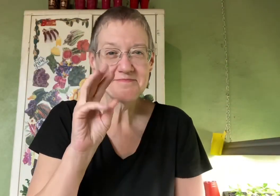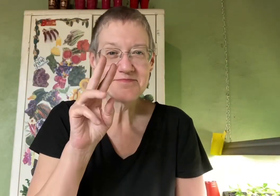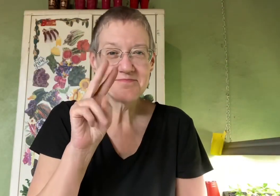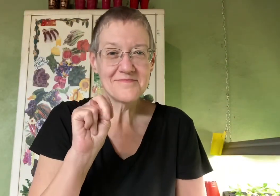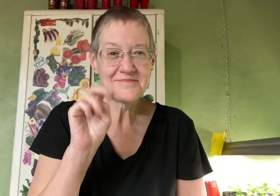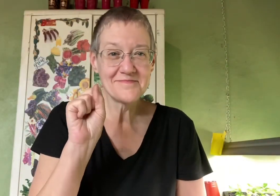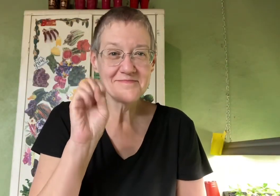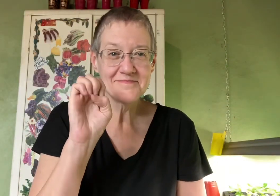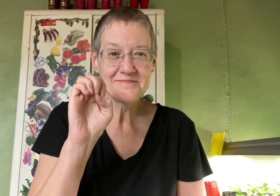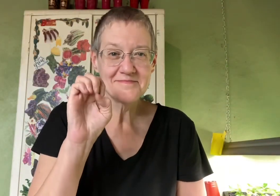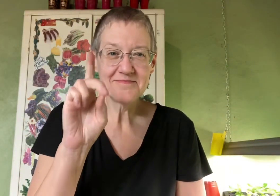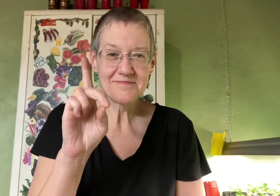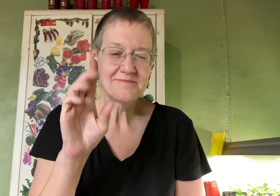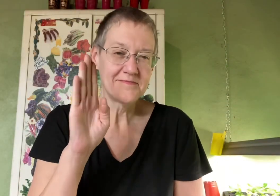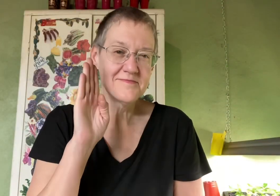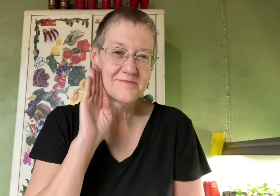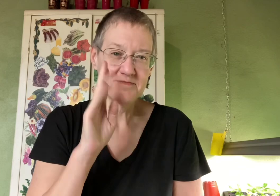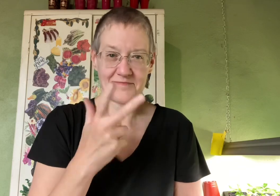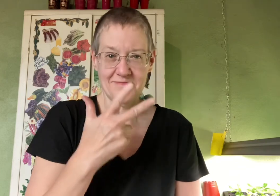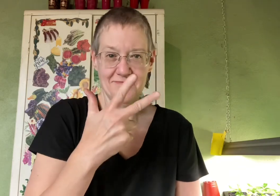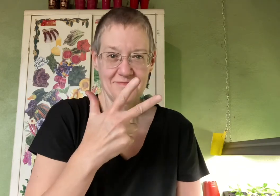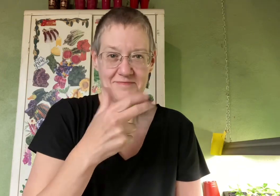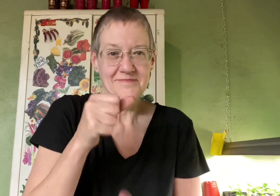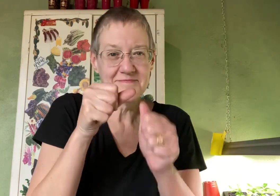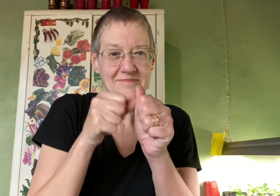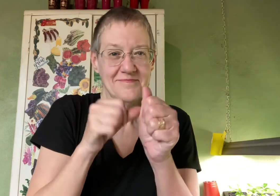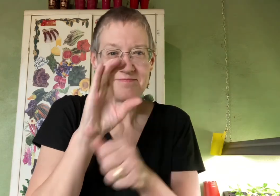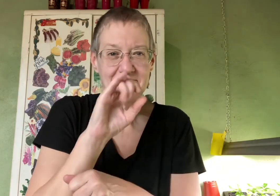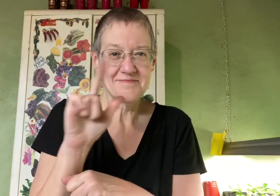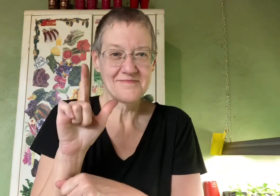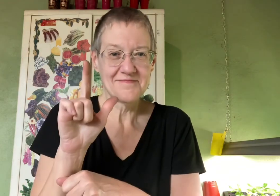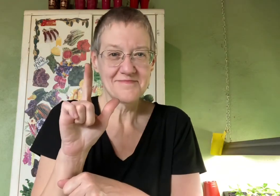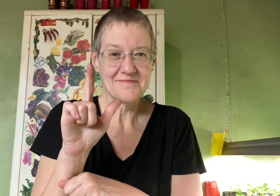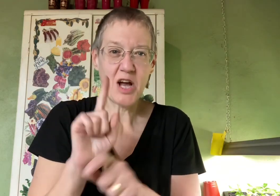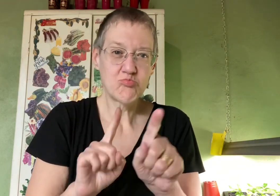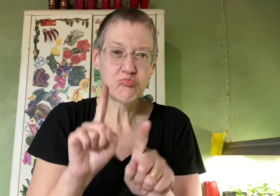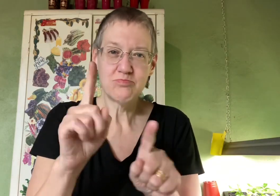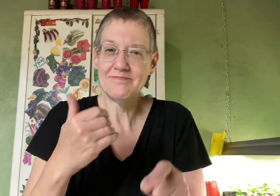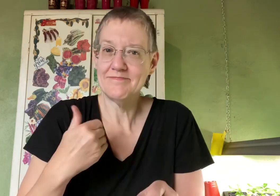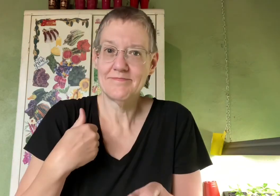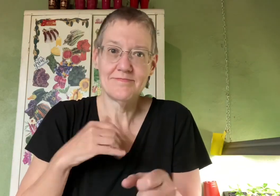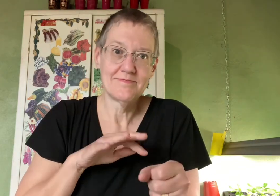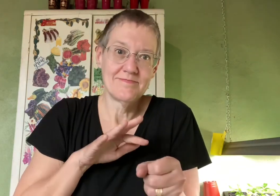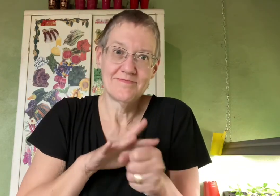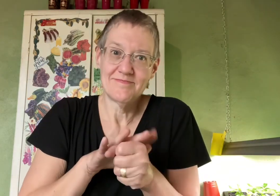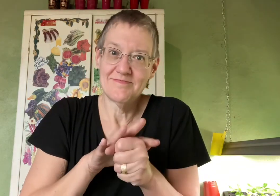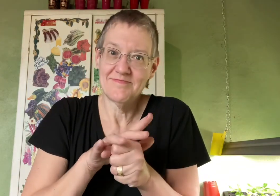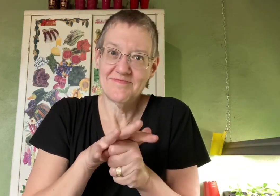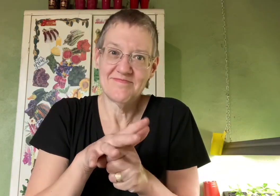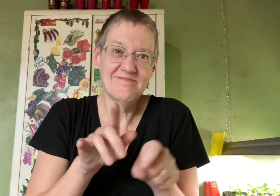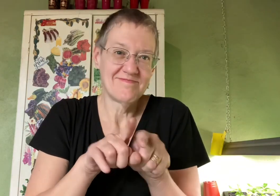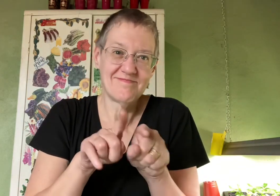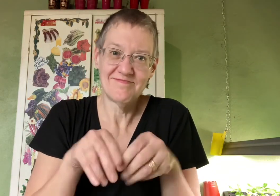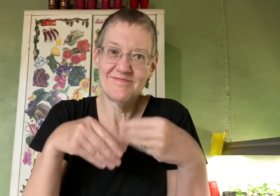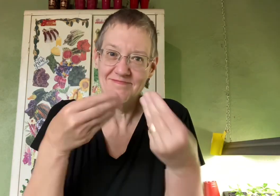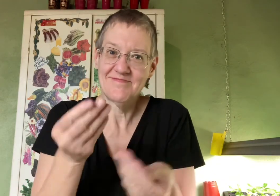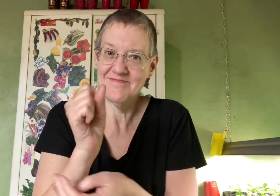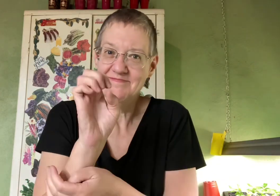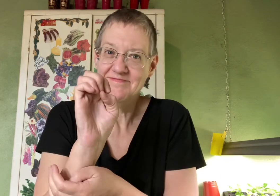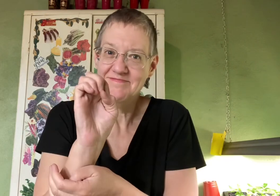Because I save my own seeds, I'm going to put 3 in each cell. I have plenty of seeds, and I've